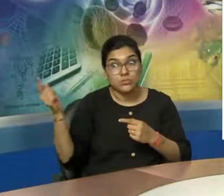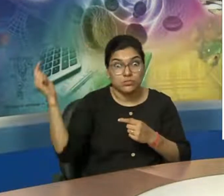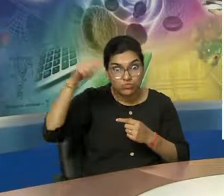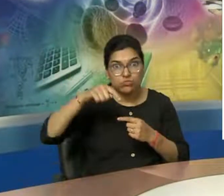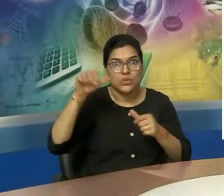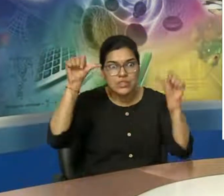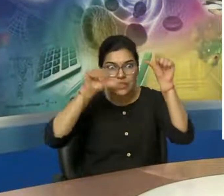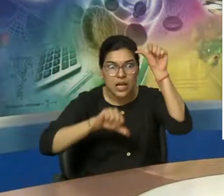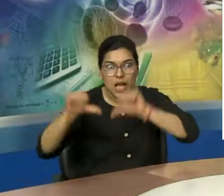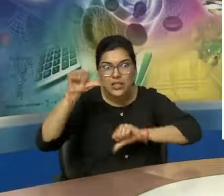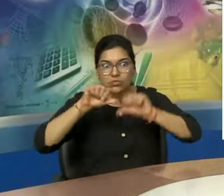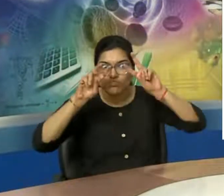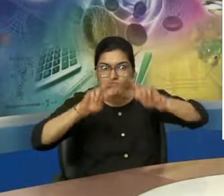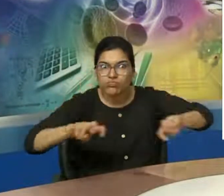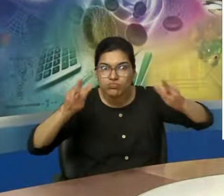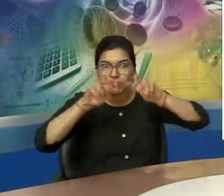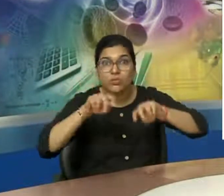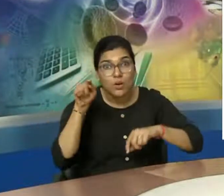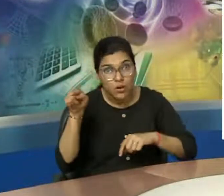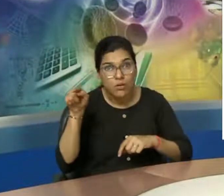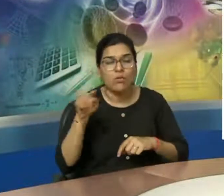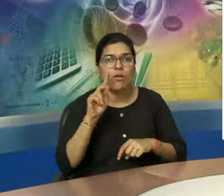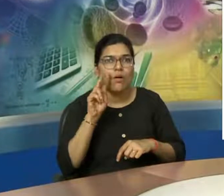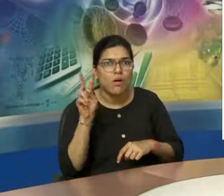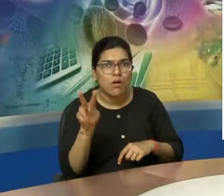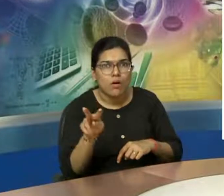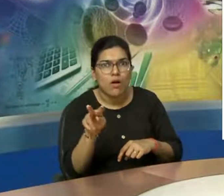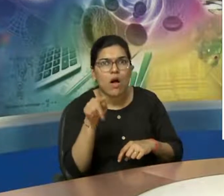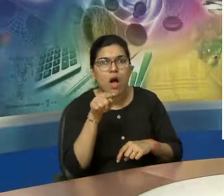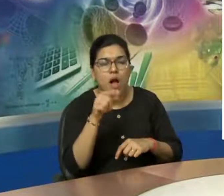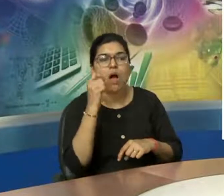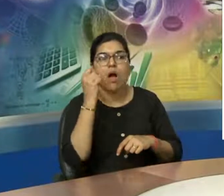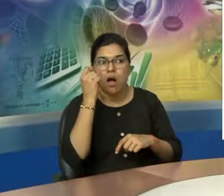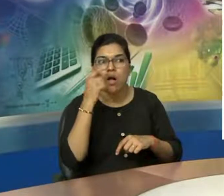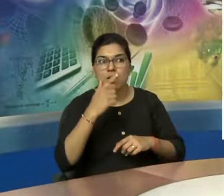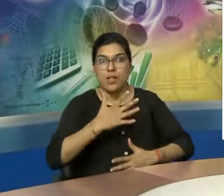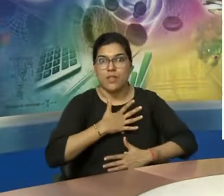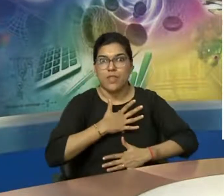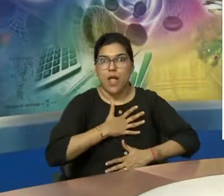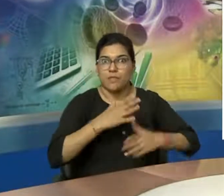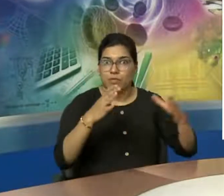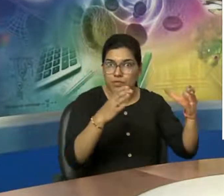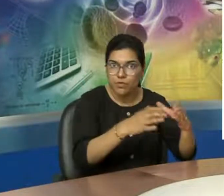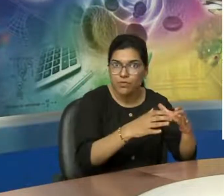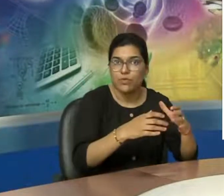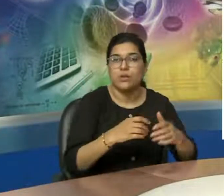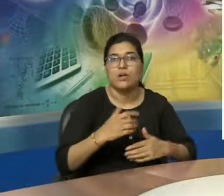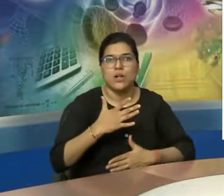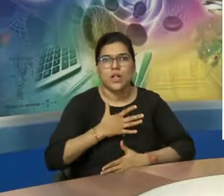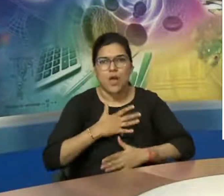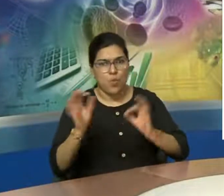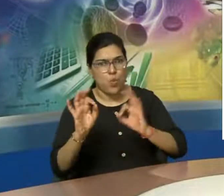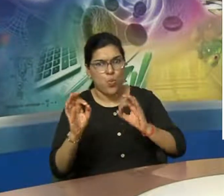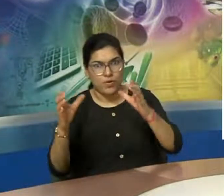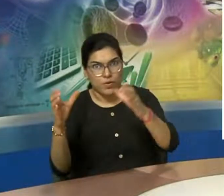This ecology word may be defined as the scientific study of the relationship of